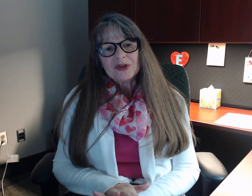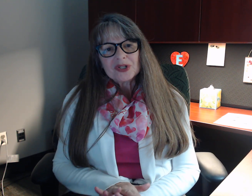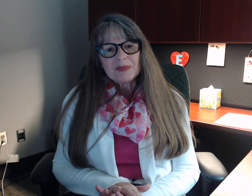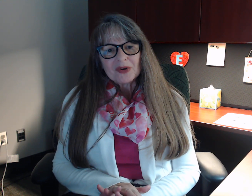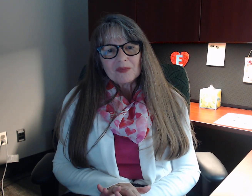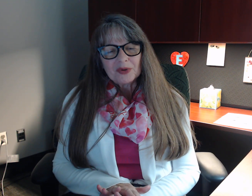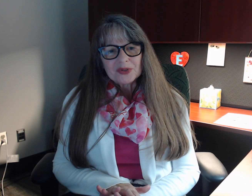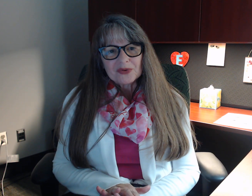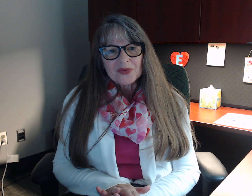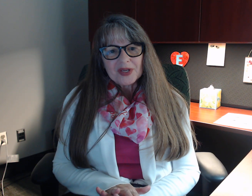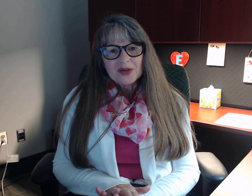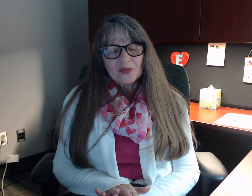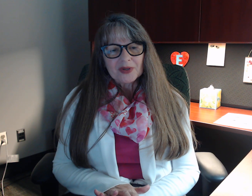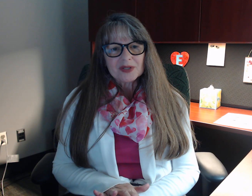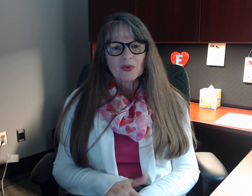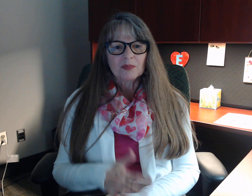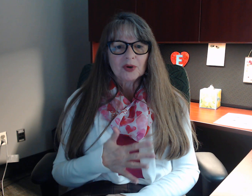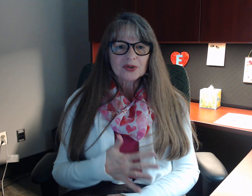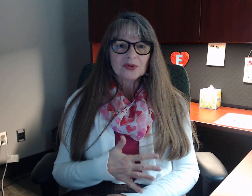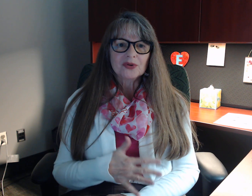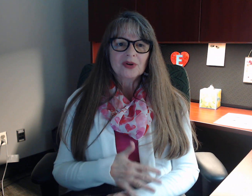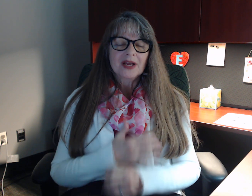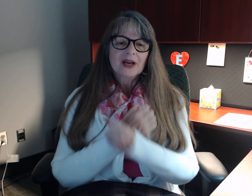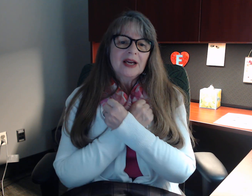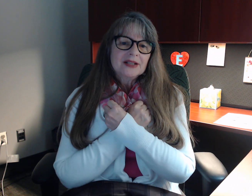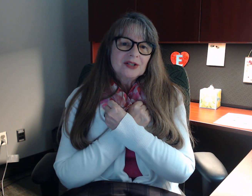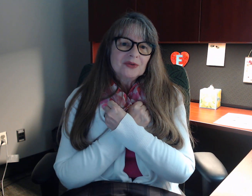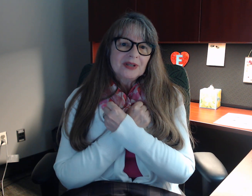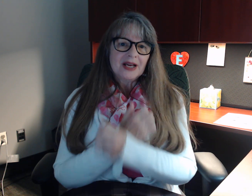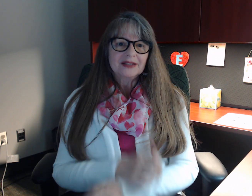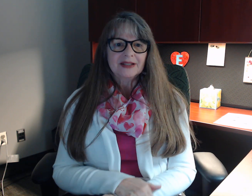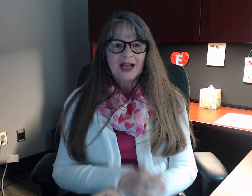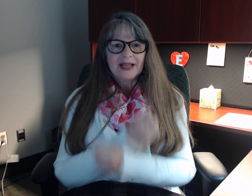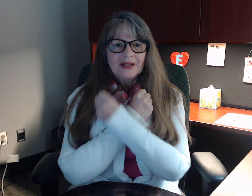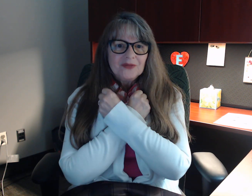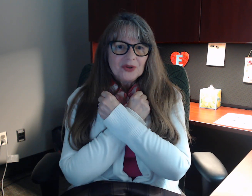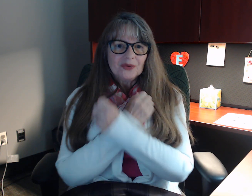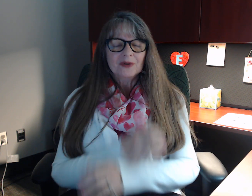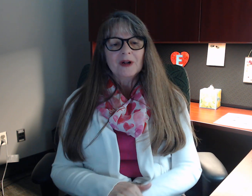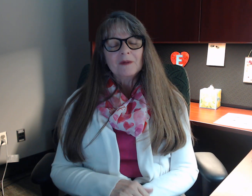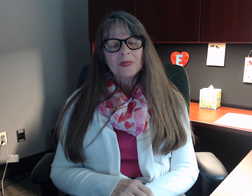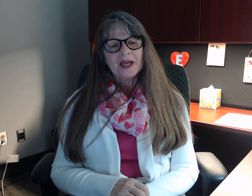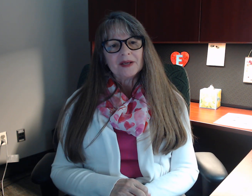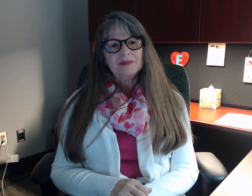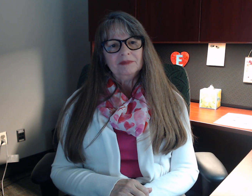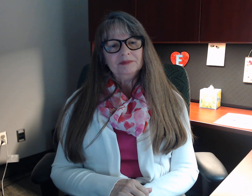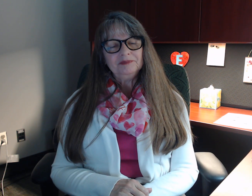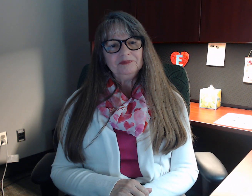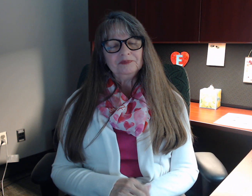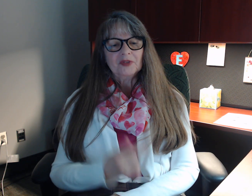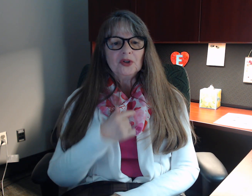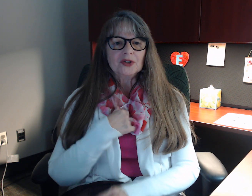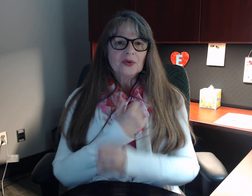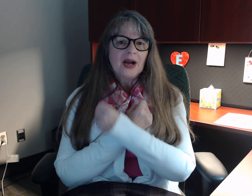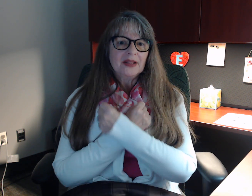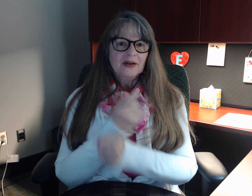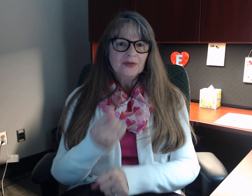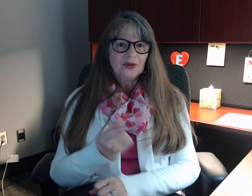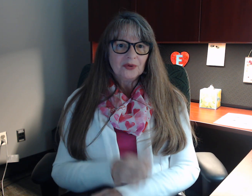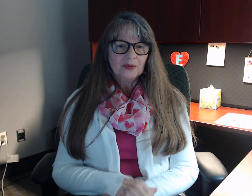my own personal thing where it's more personal to do a I love you. You could do I love you, but you